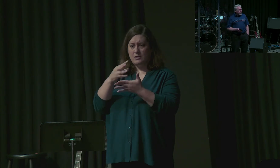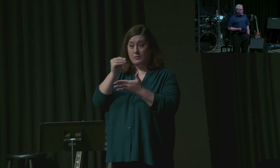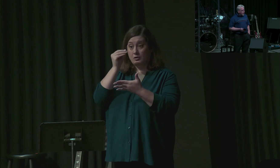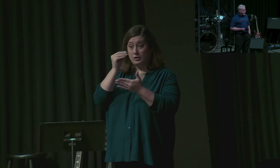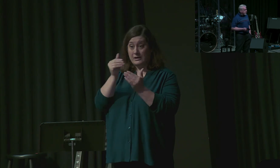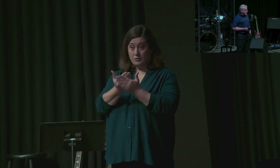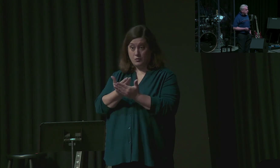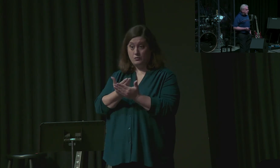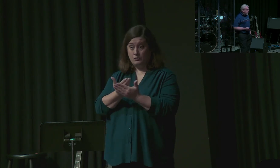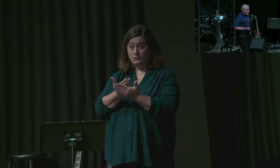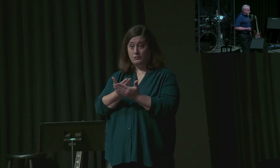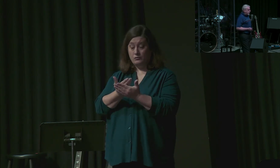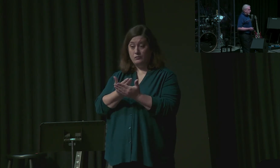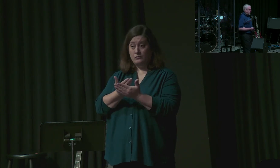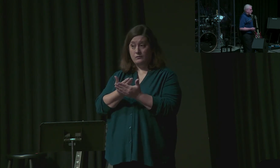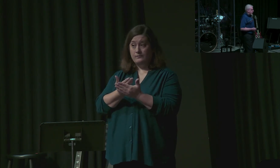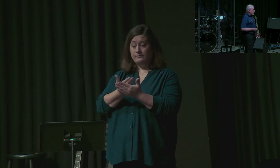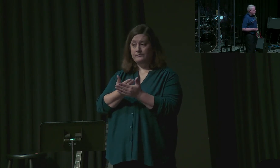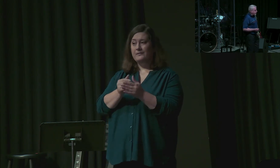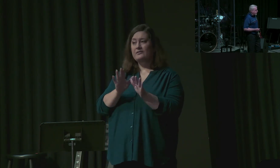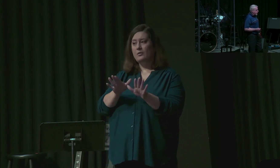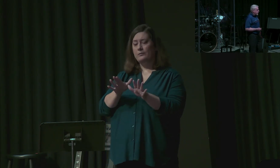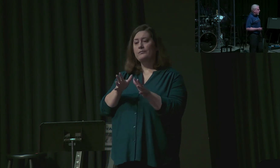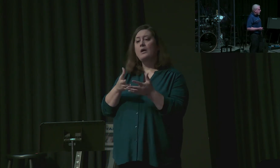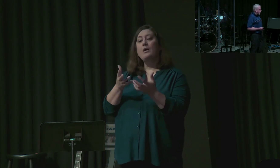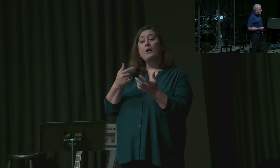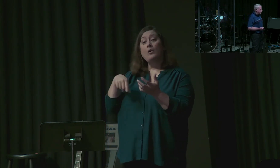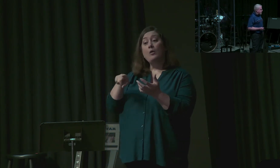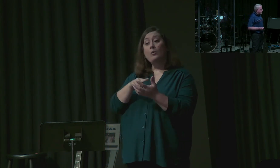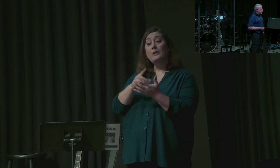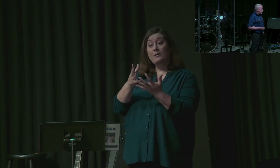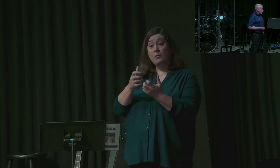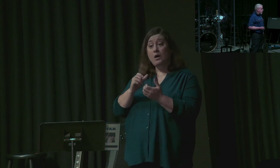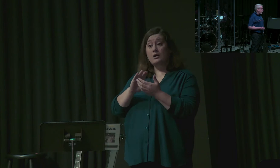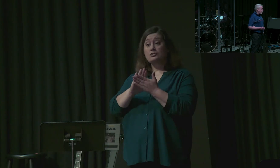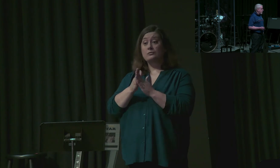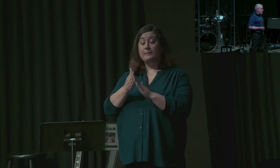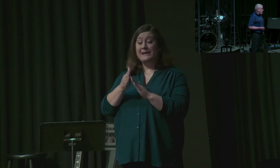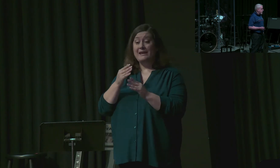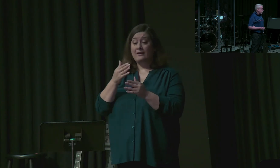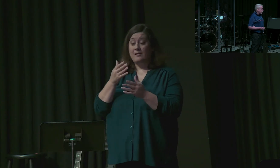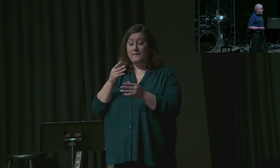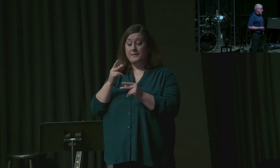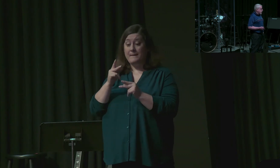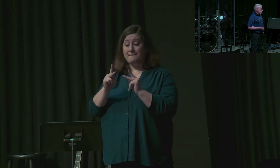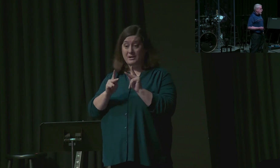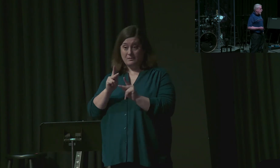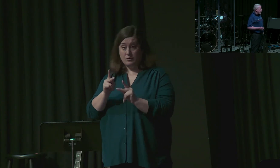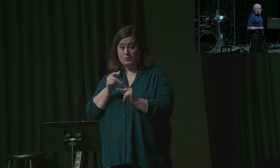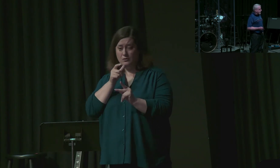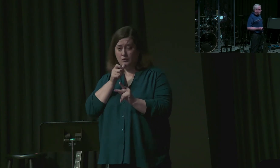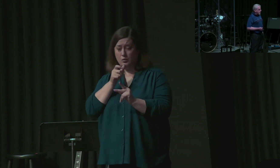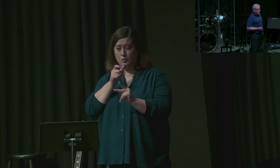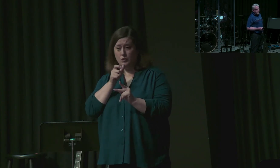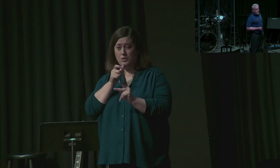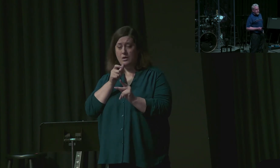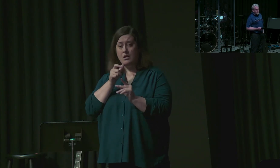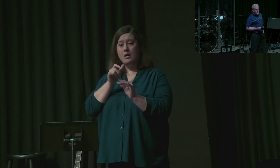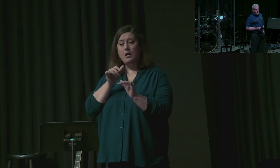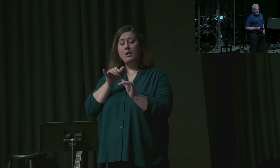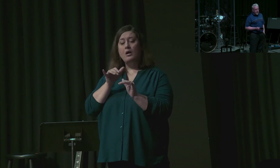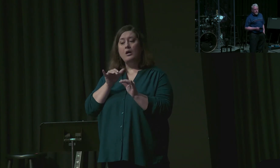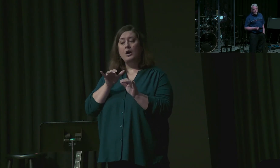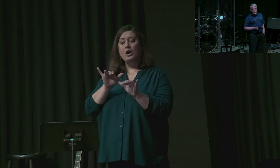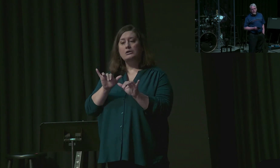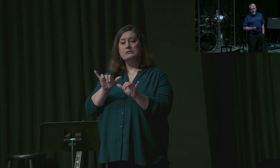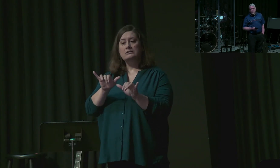And what we want then, biblically, is to be a kind of people who are stable and